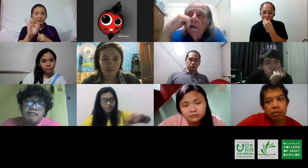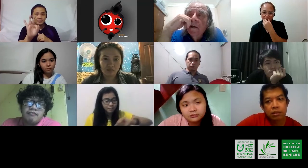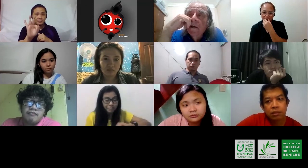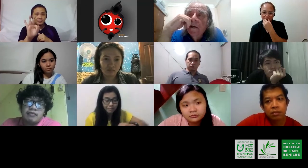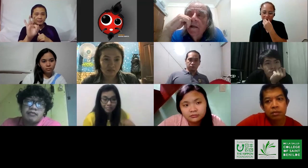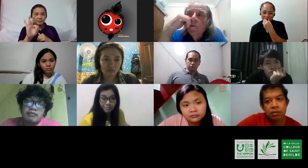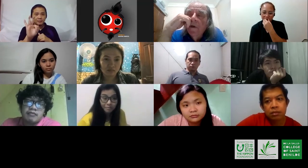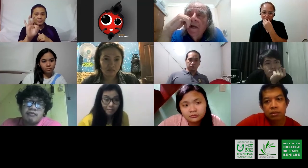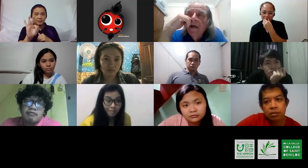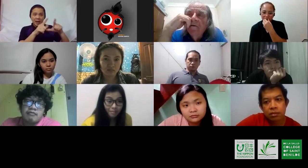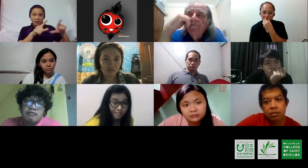it will have